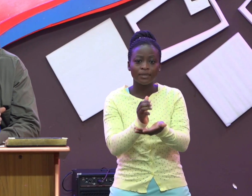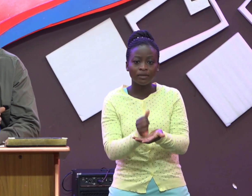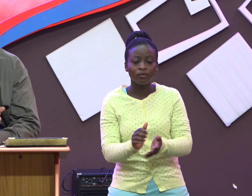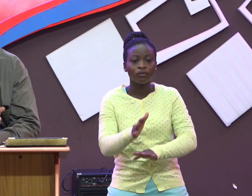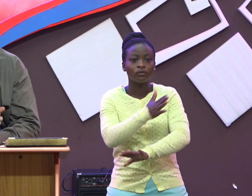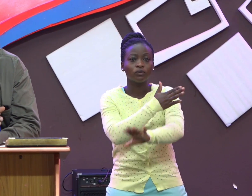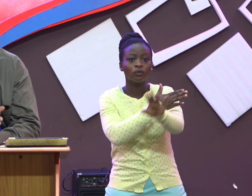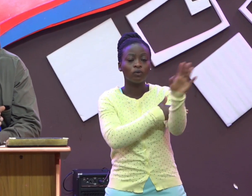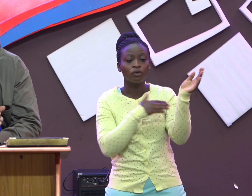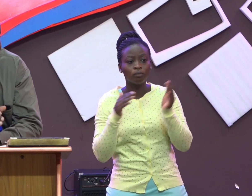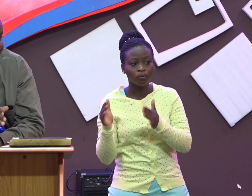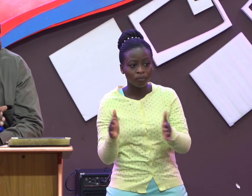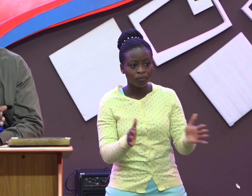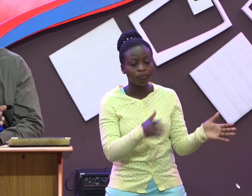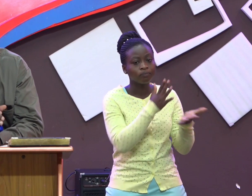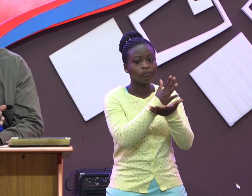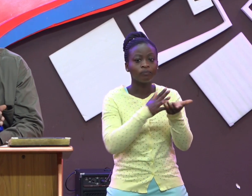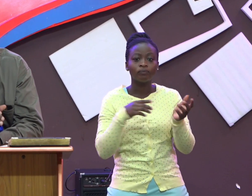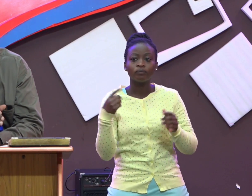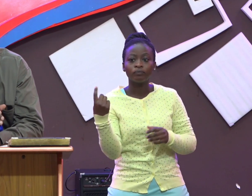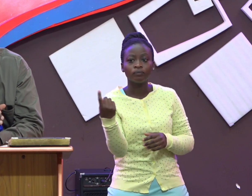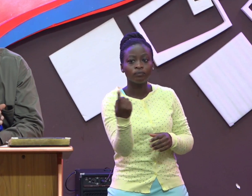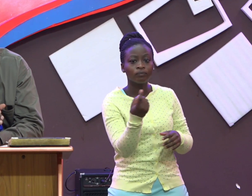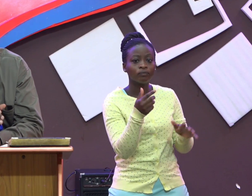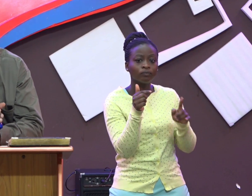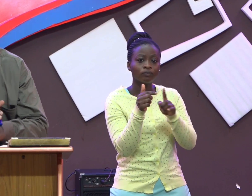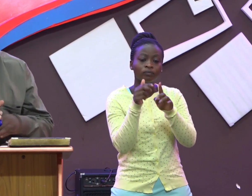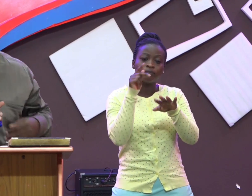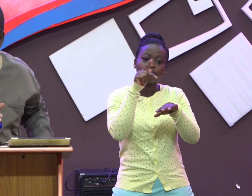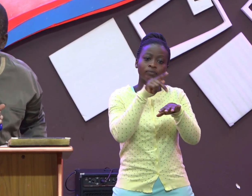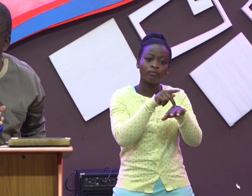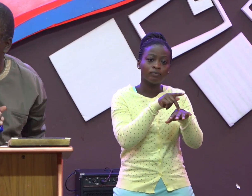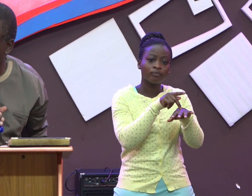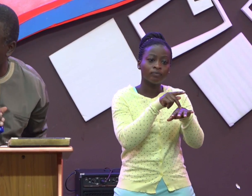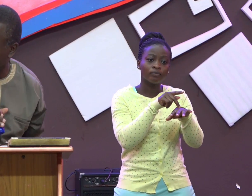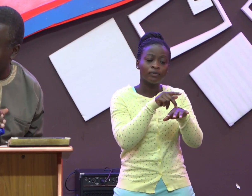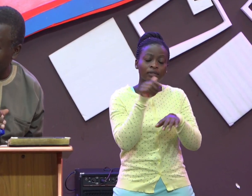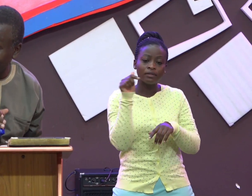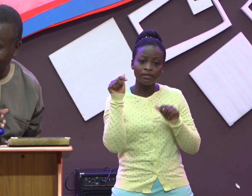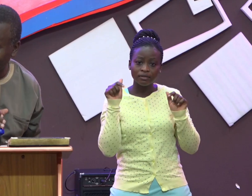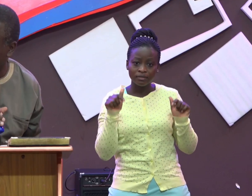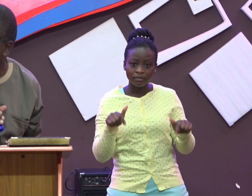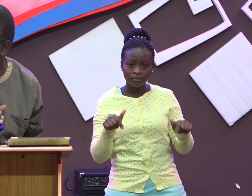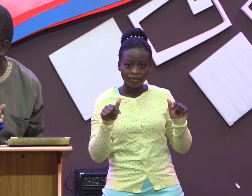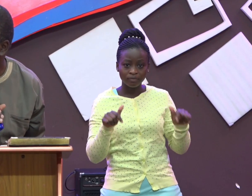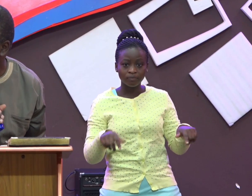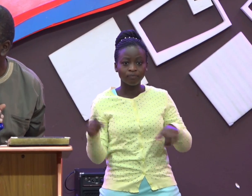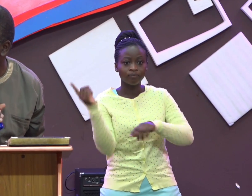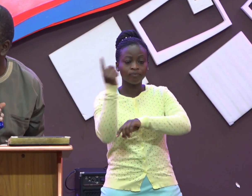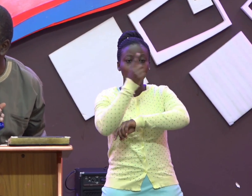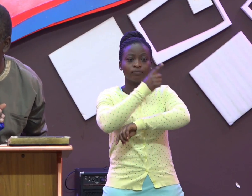akomako. Because he has prepared to touch someone. Luno lwe lunaku Mukama lwakoze. This is the day the Lord has